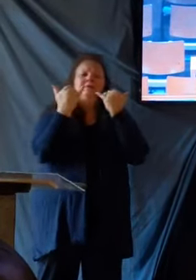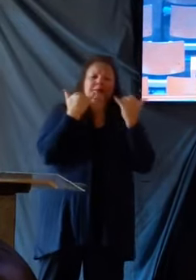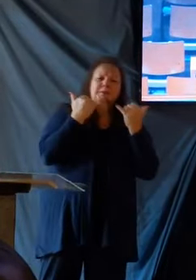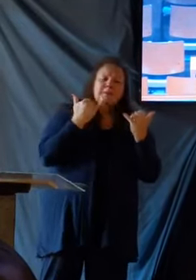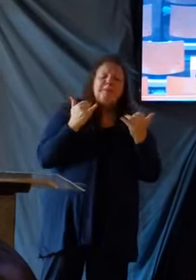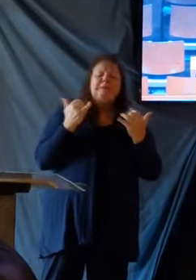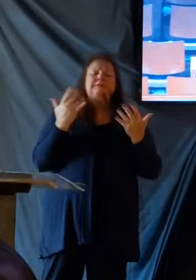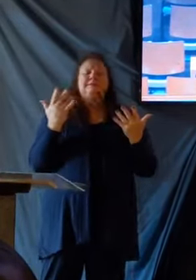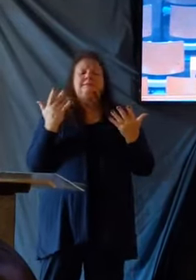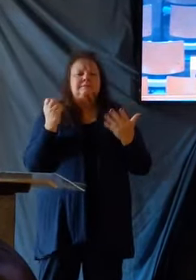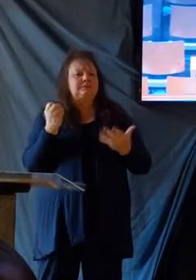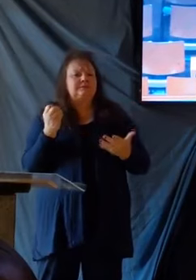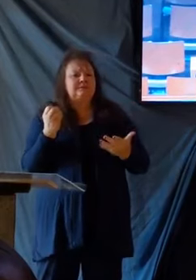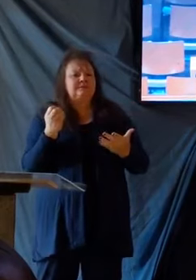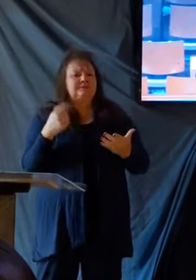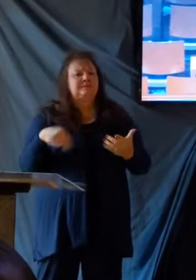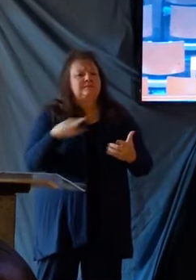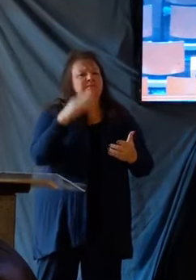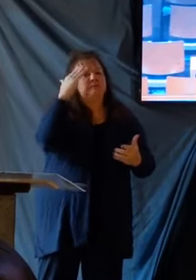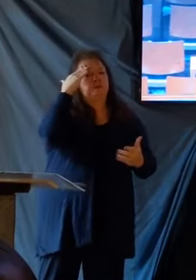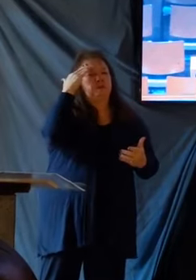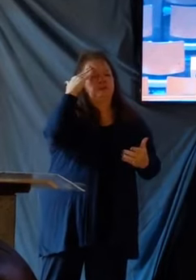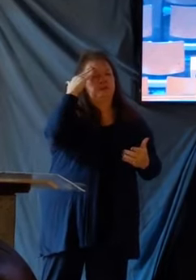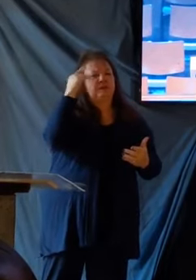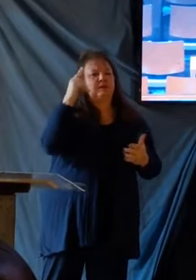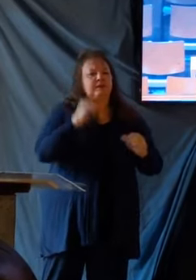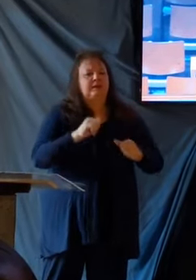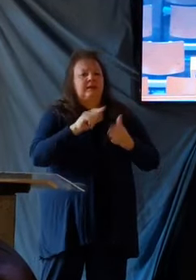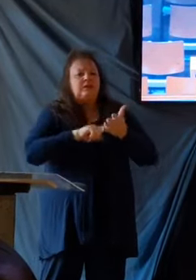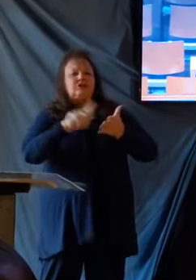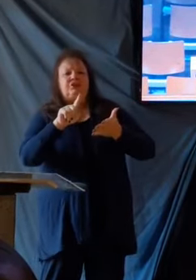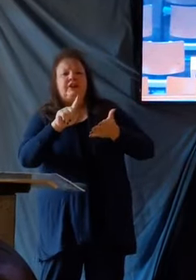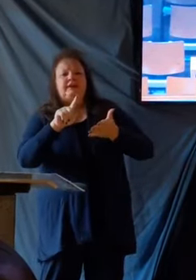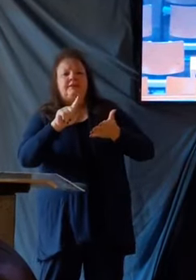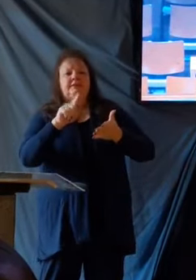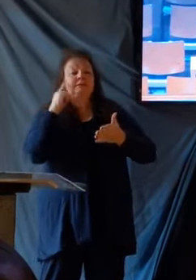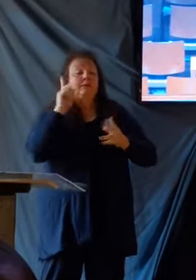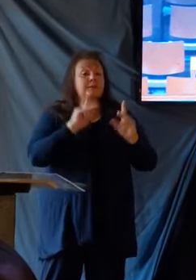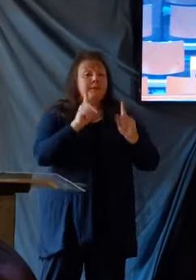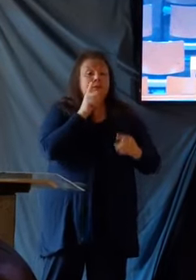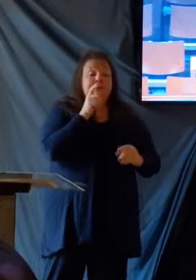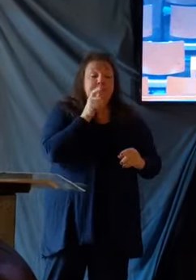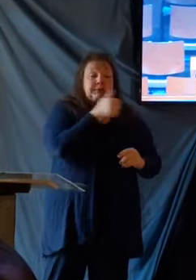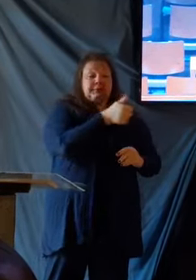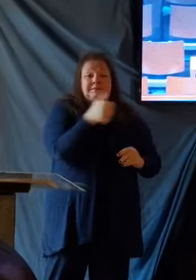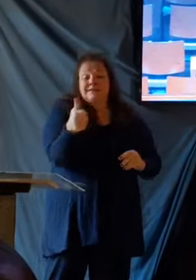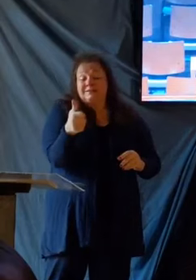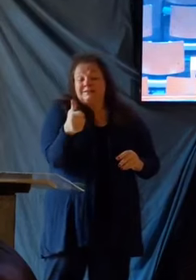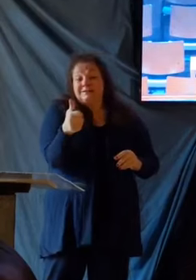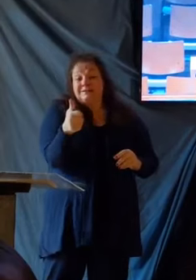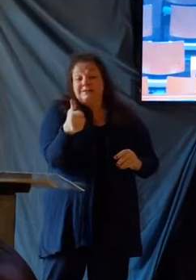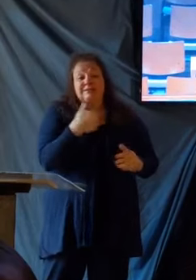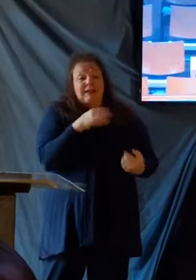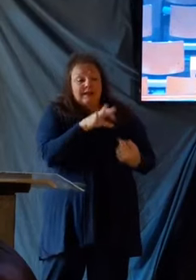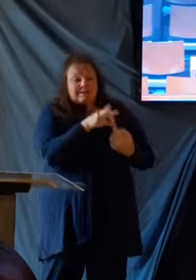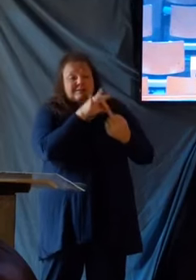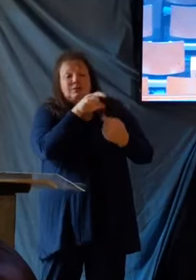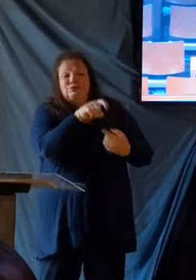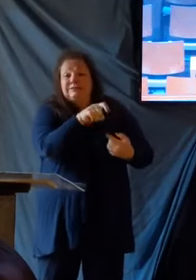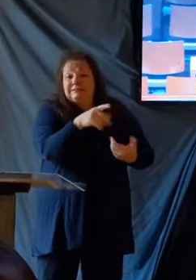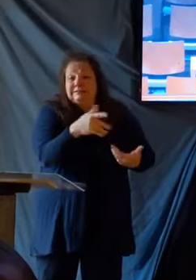calls. So be aware. You can check in on those who may have special